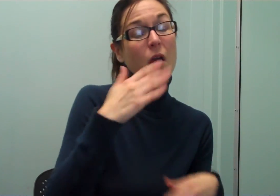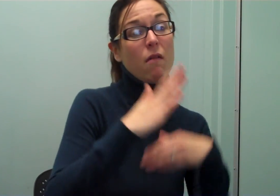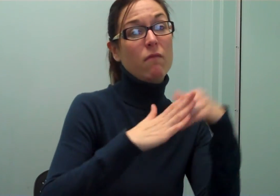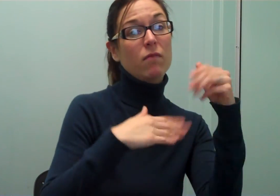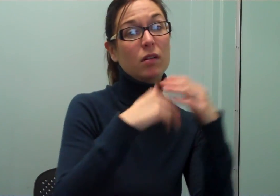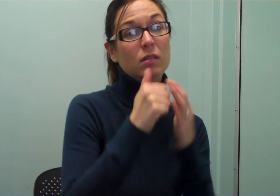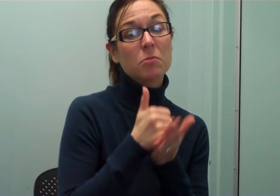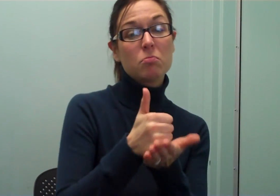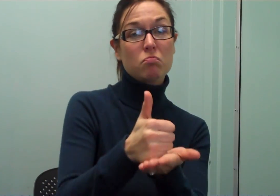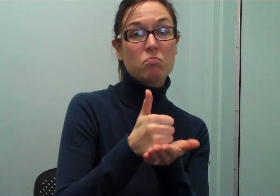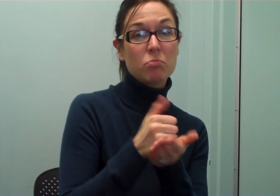with it.